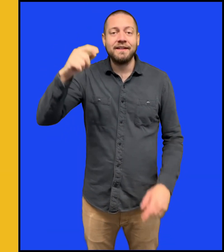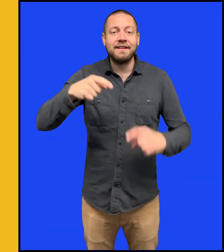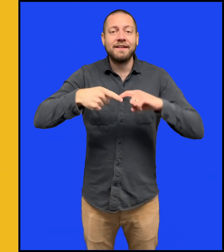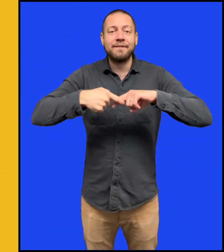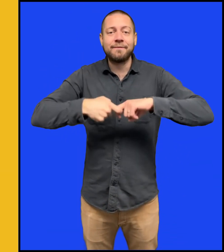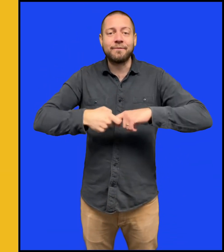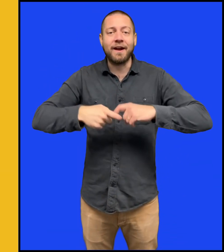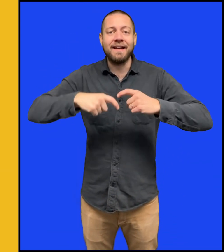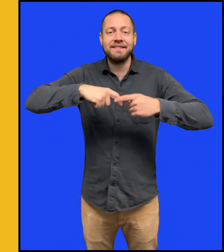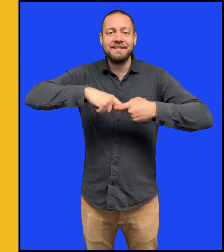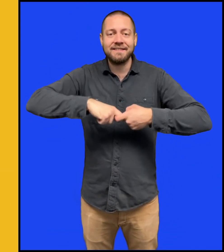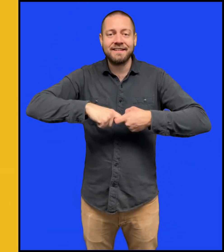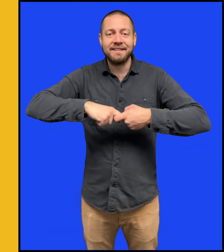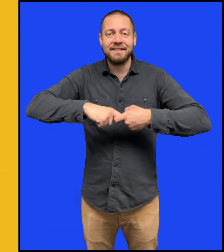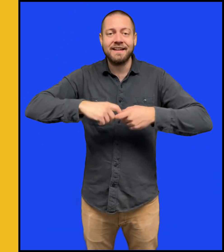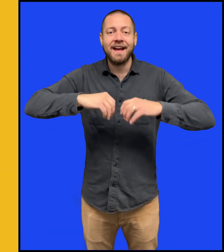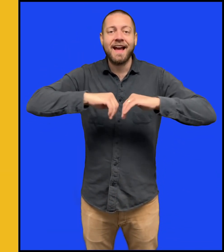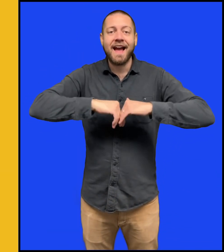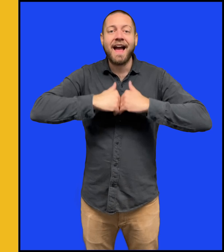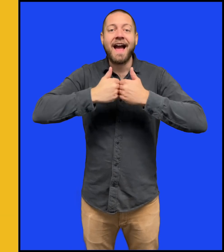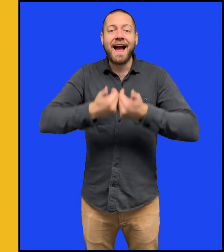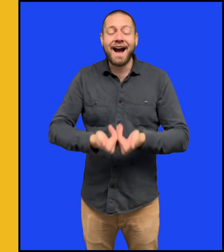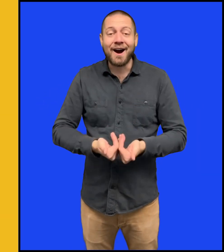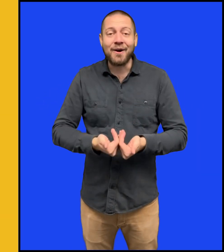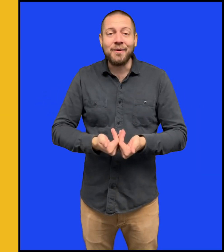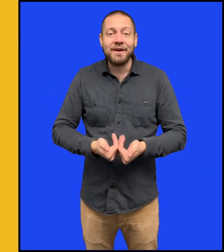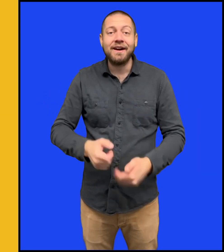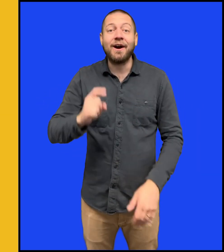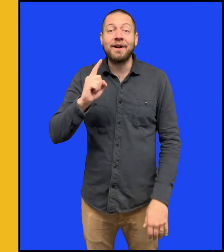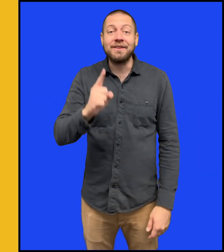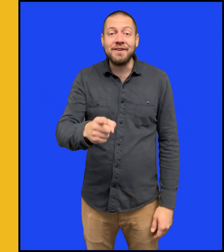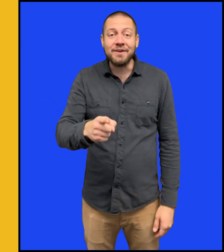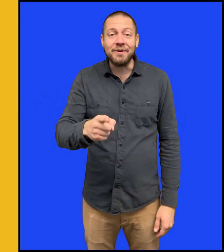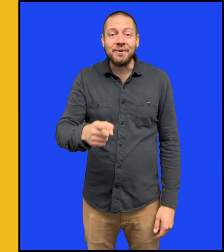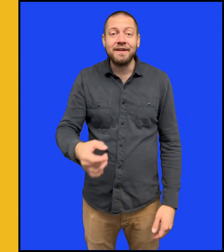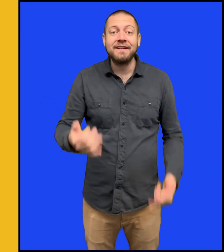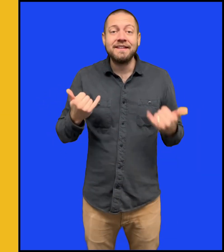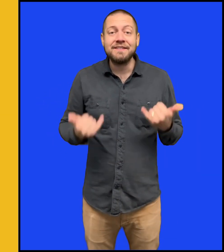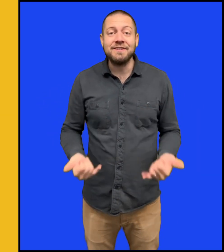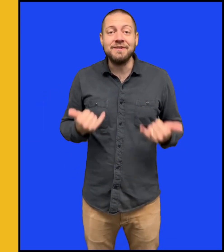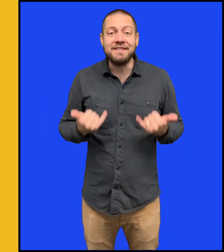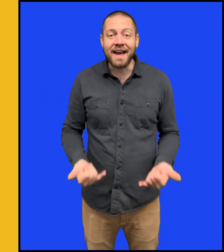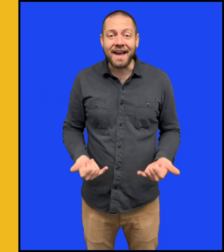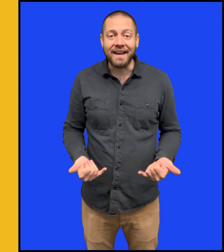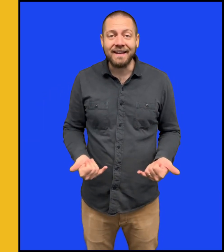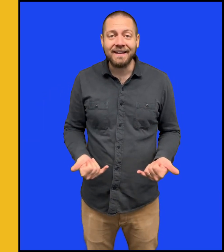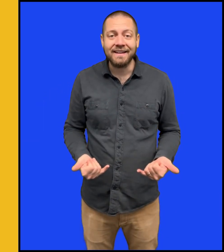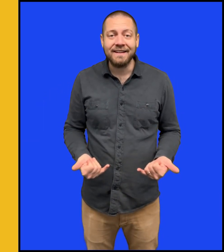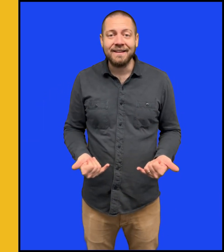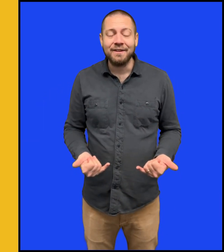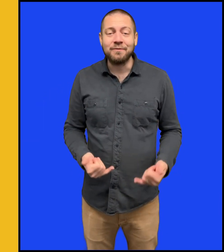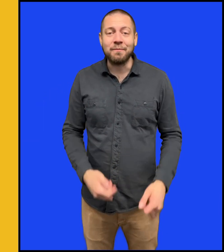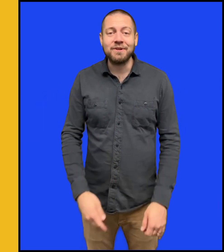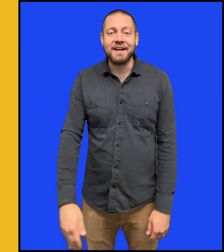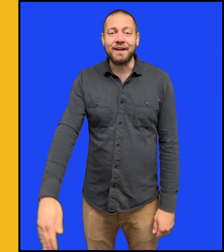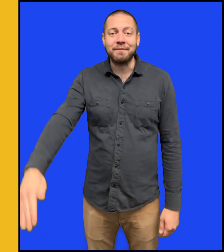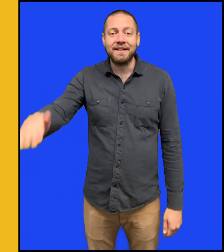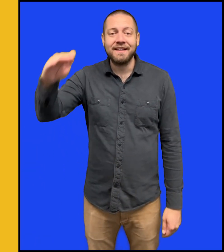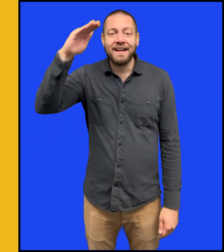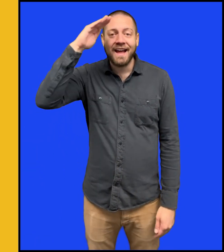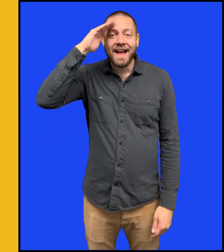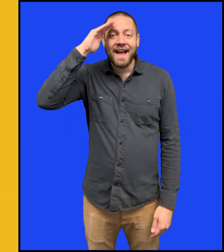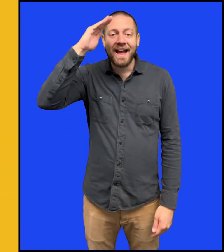Hello, friends. How are you today? One more